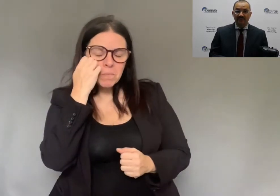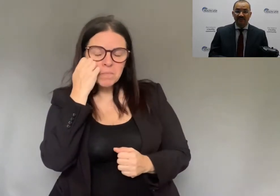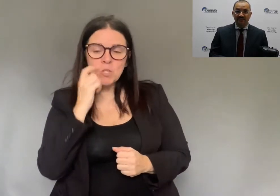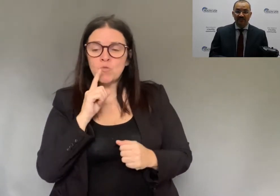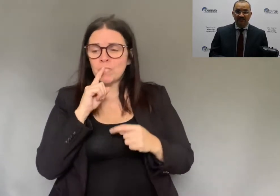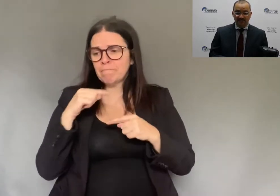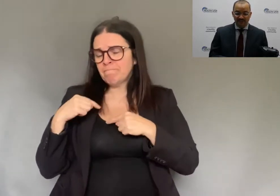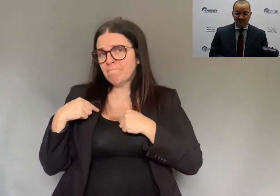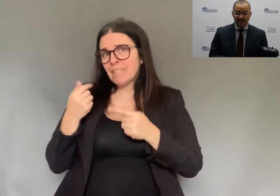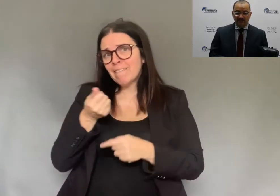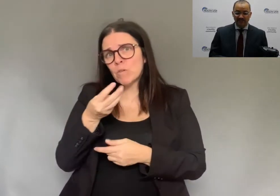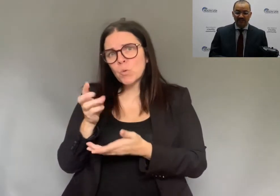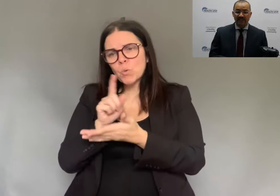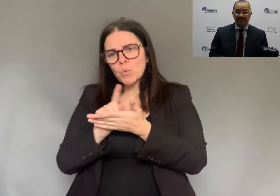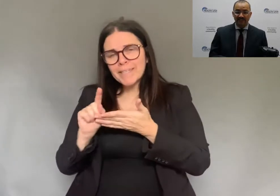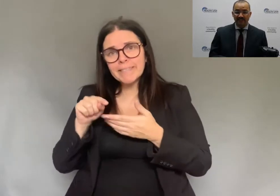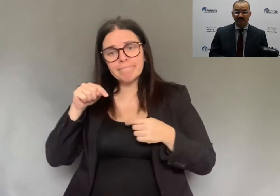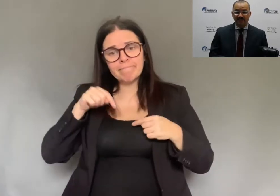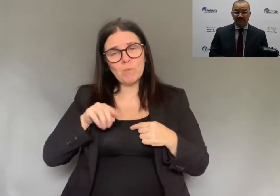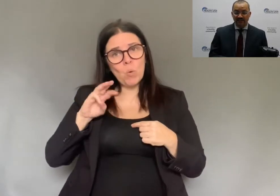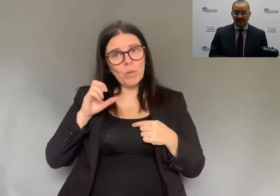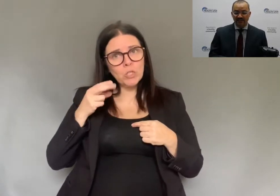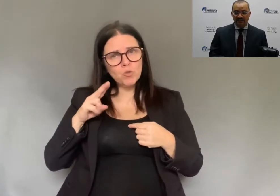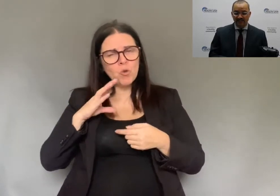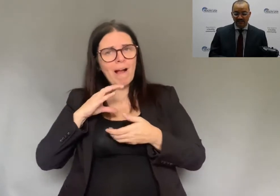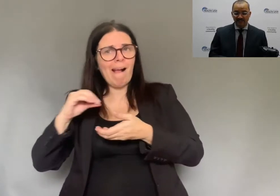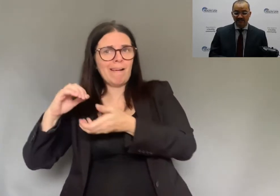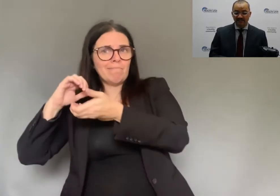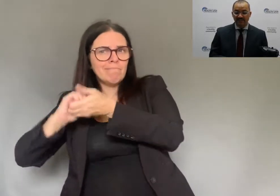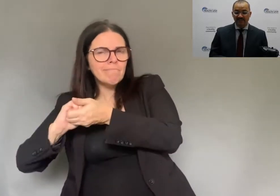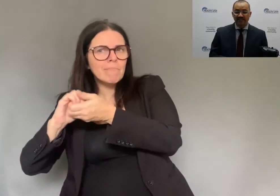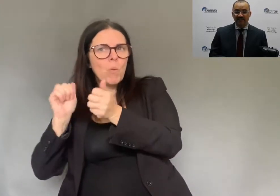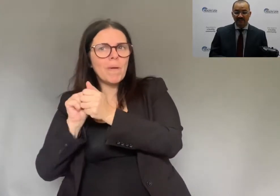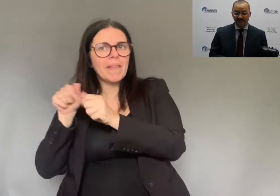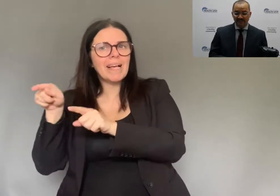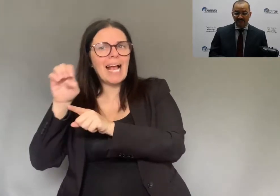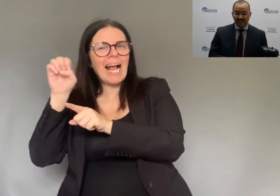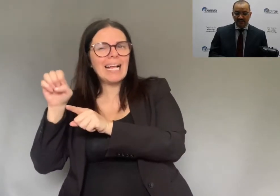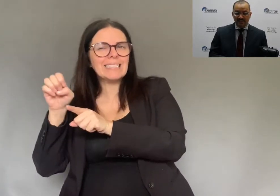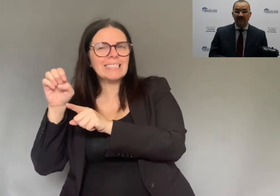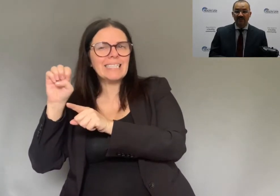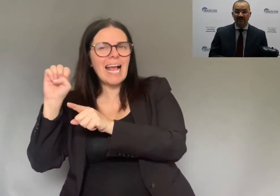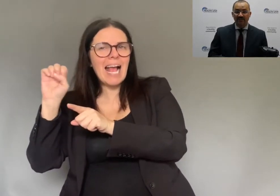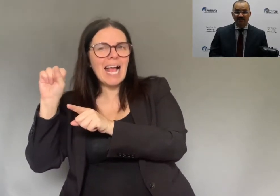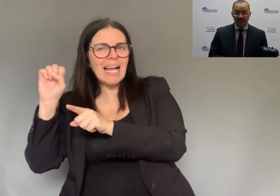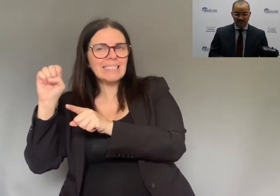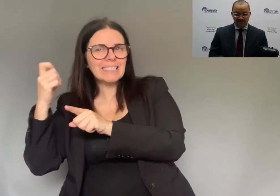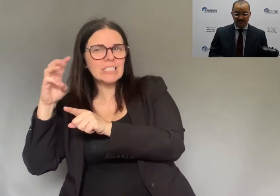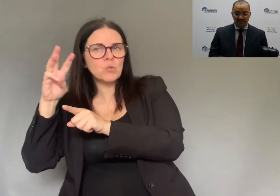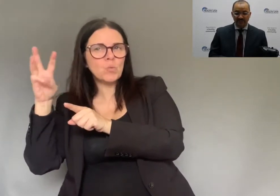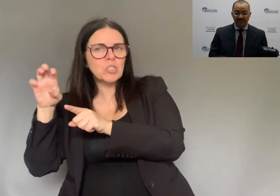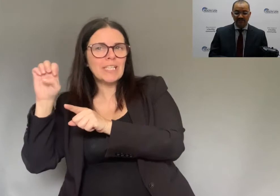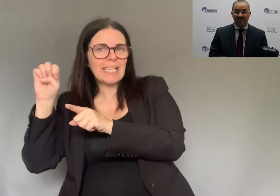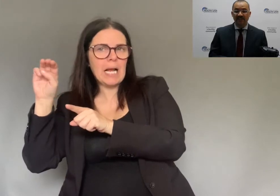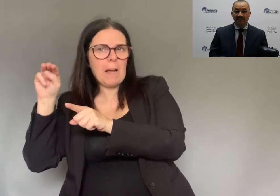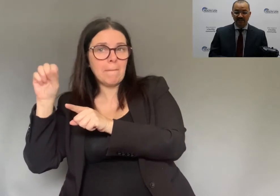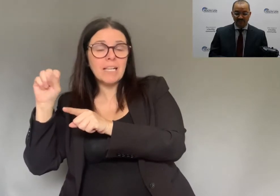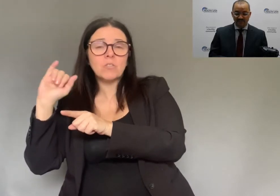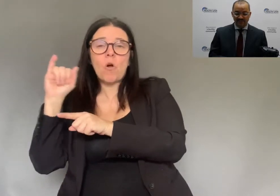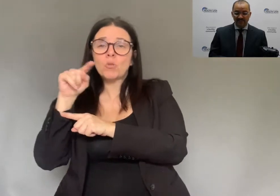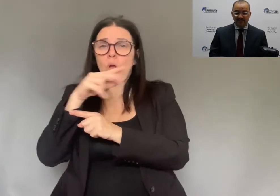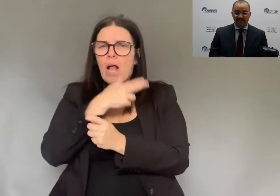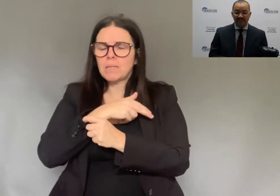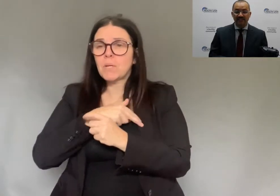Health Unit has partnered with Essex Windsor EMS and hospital partners to complete mass testing